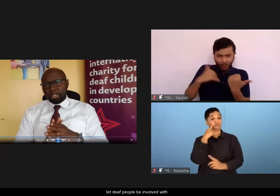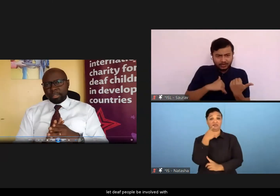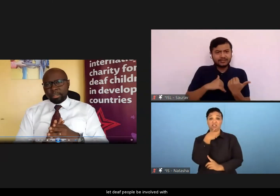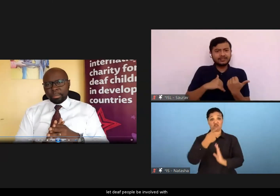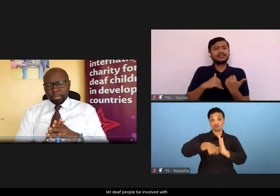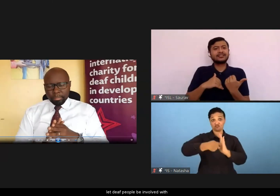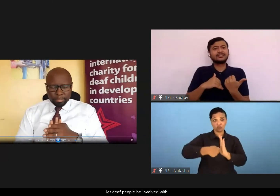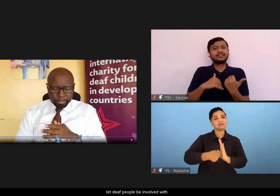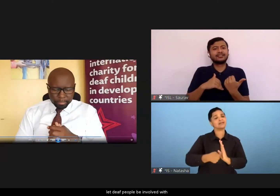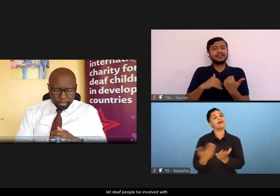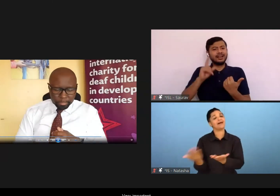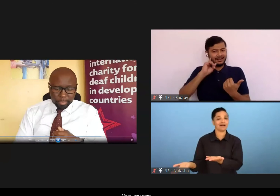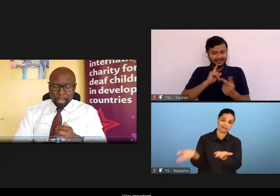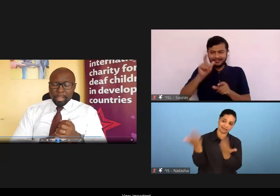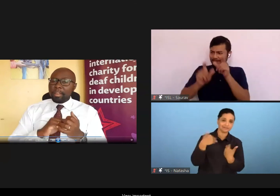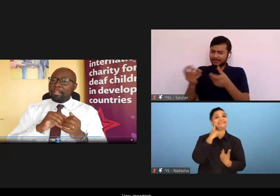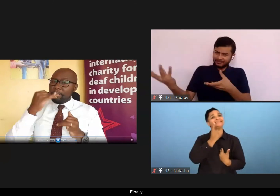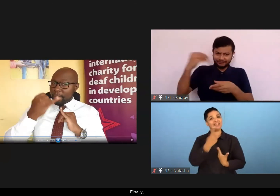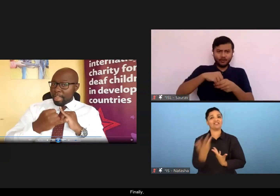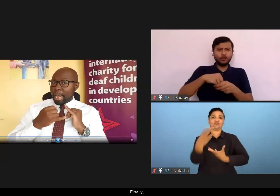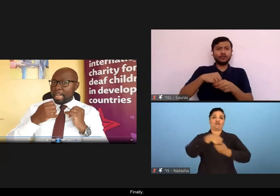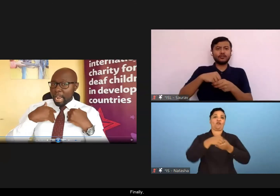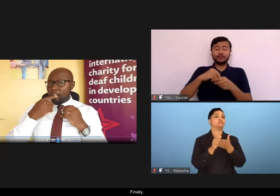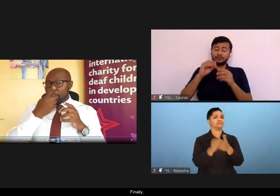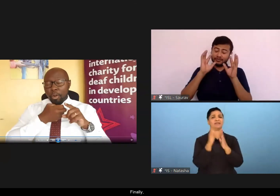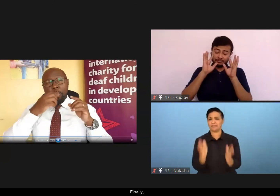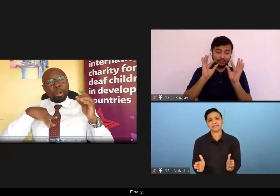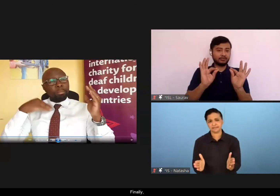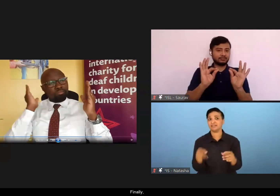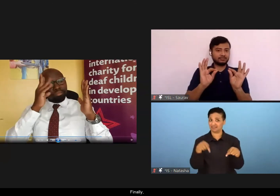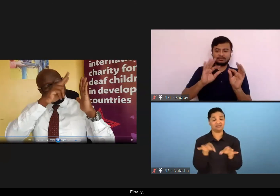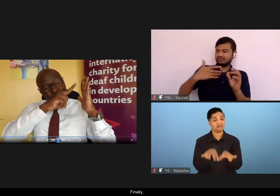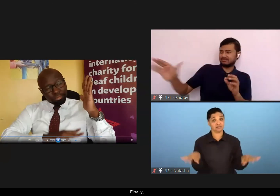deaf people be involved in those programs. Very important. Finally,